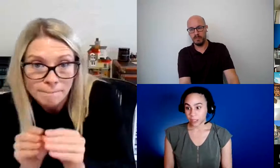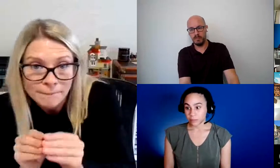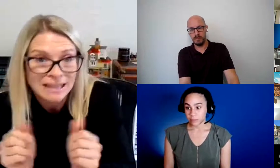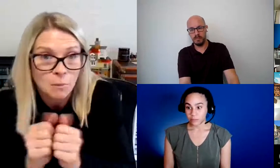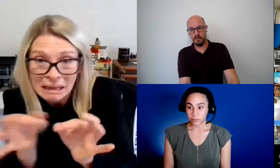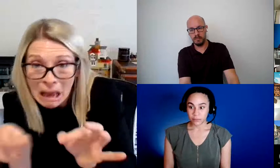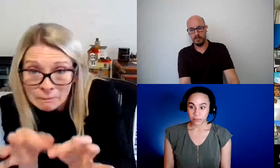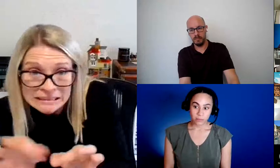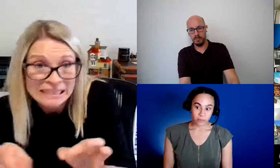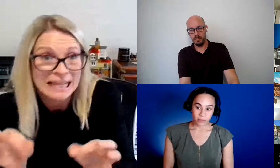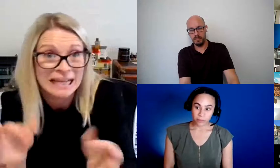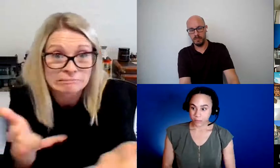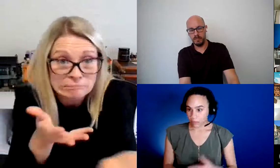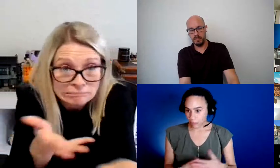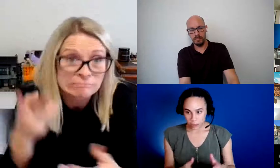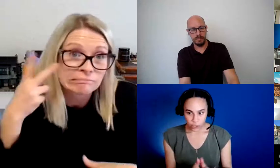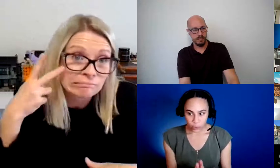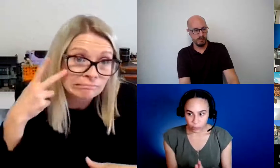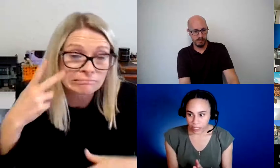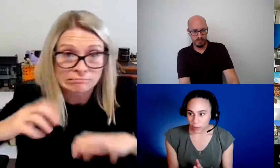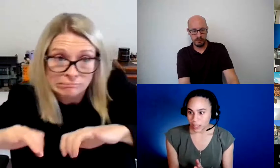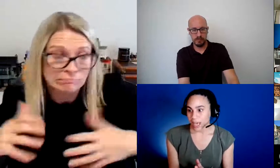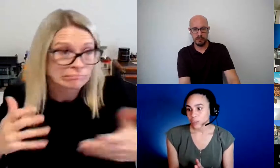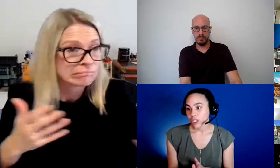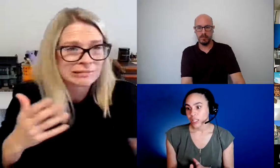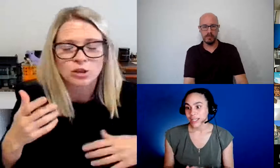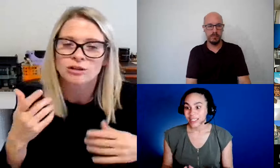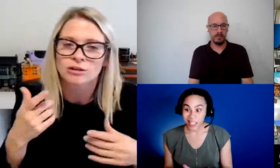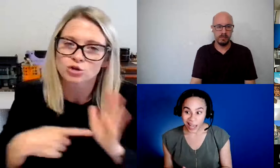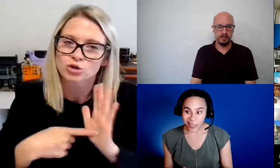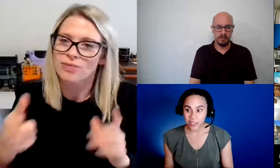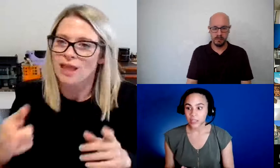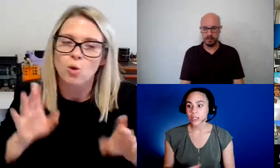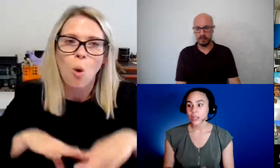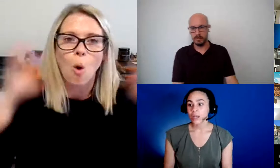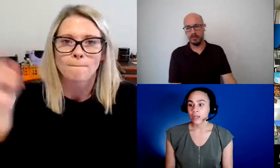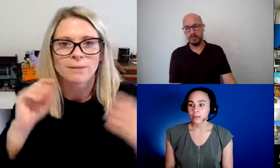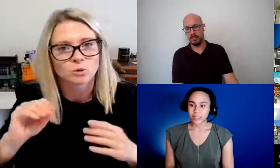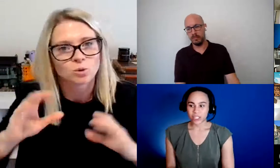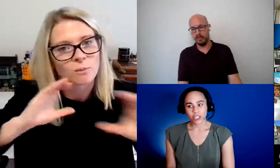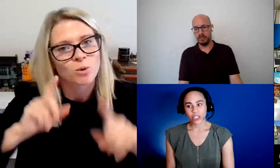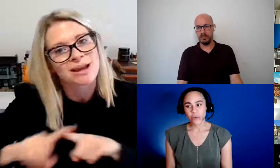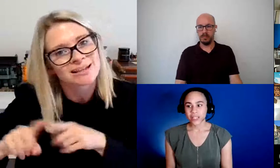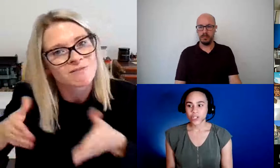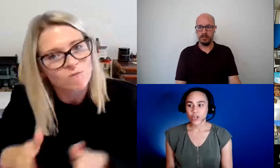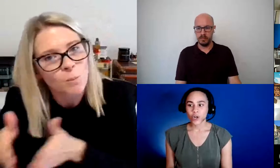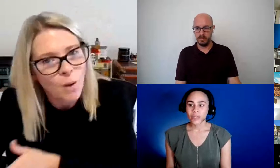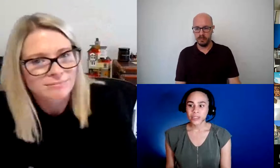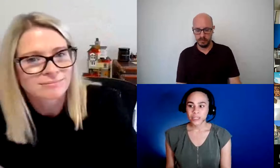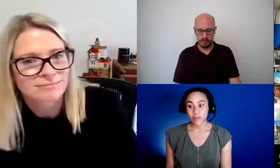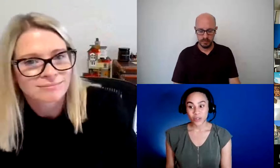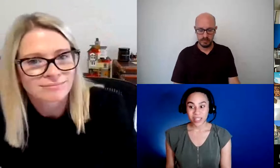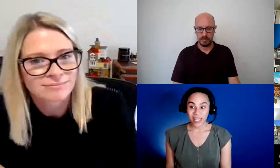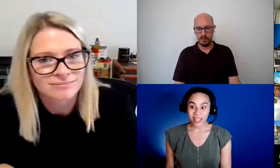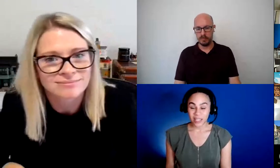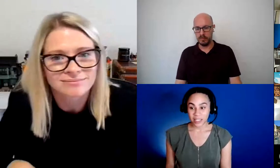Zoom meeting with captioning, text, but just showing that you're open to communicate in a